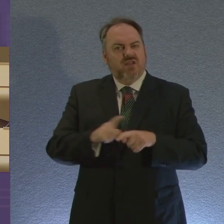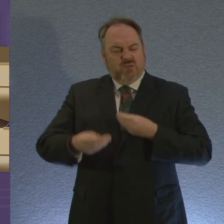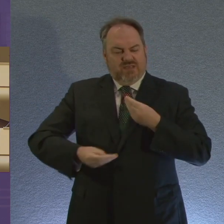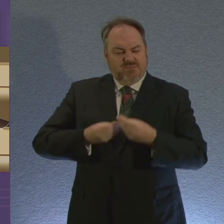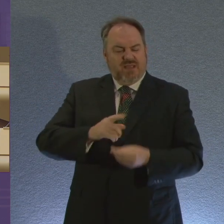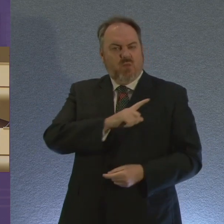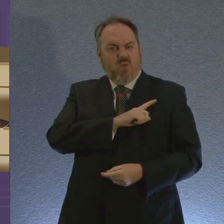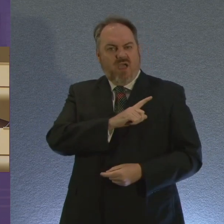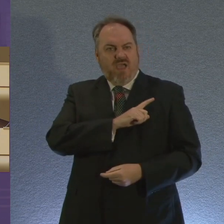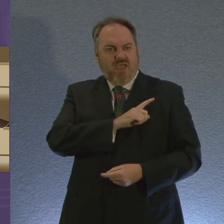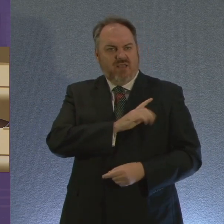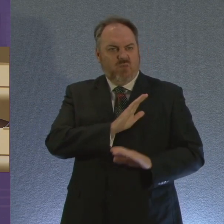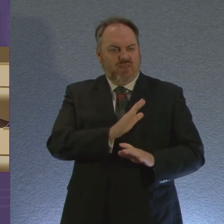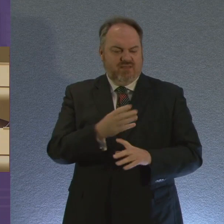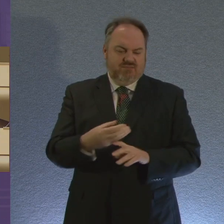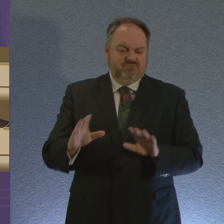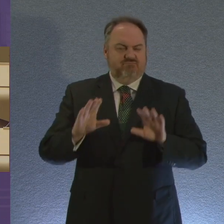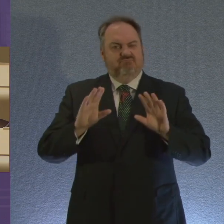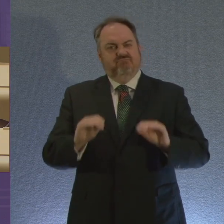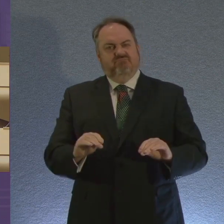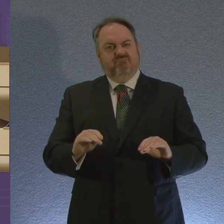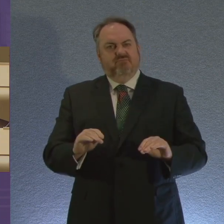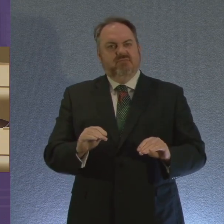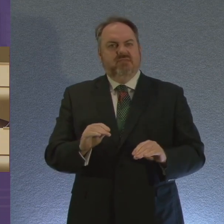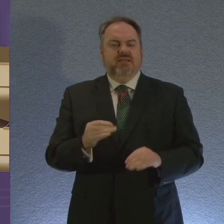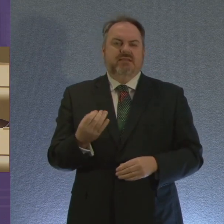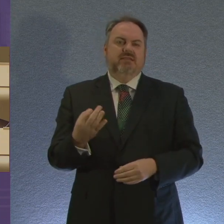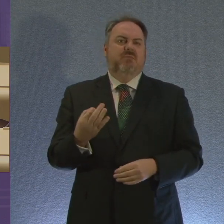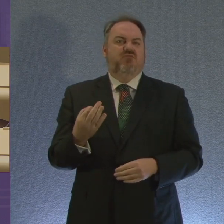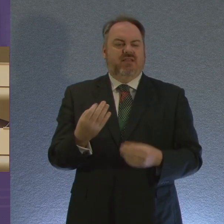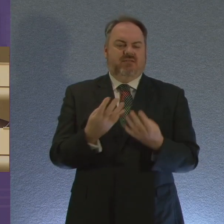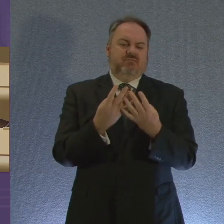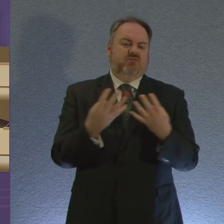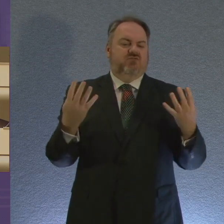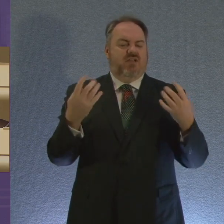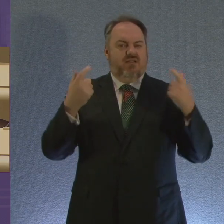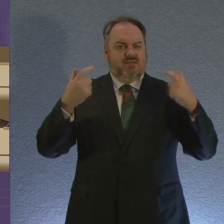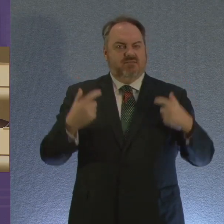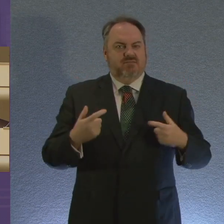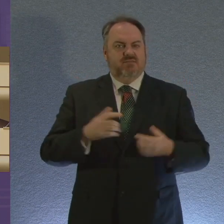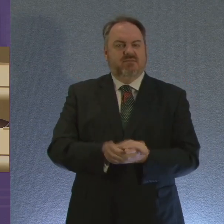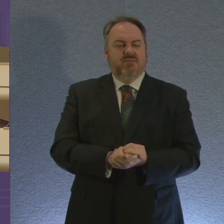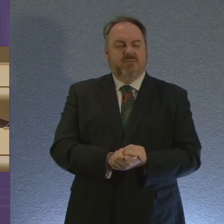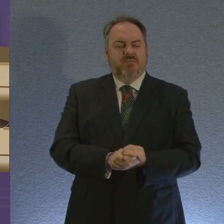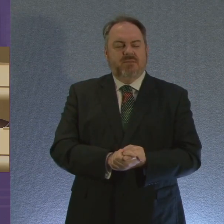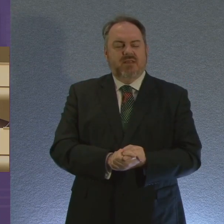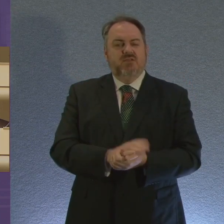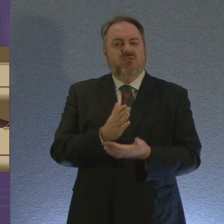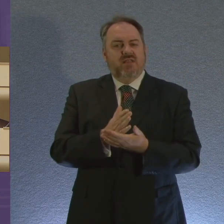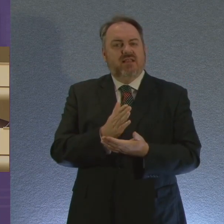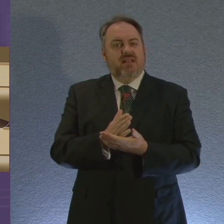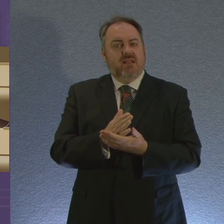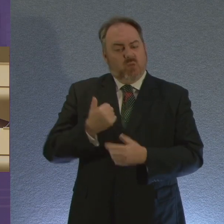It seemed to me that they described the fact that there was a crisis and the need for a power, but